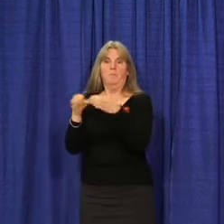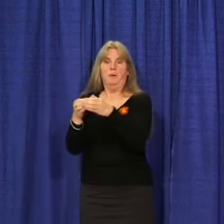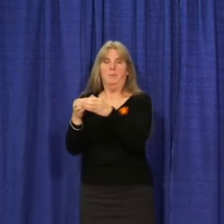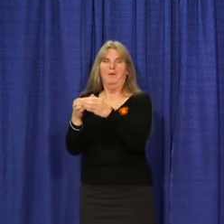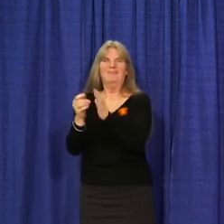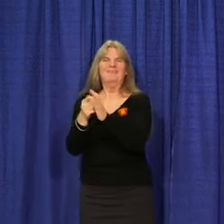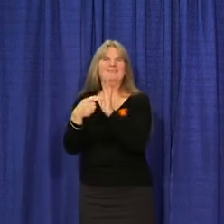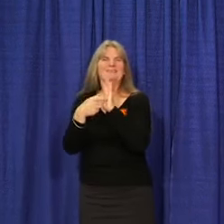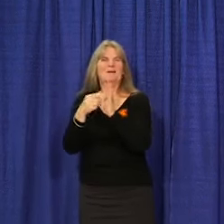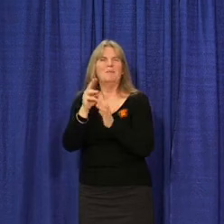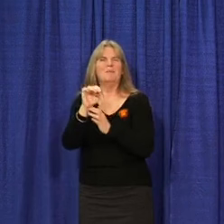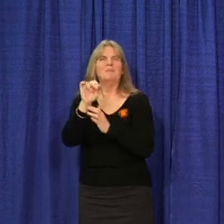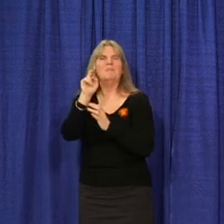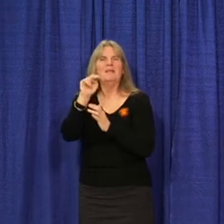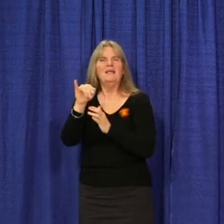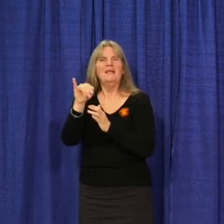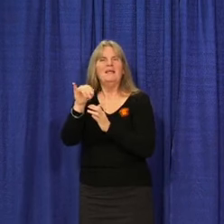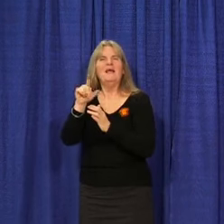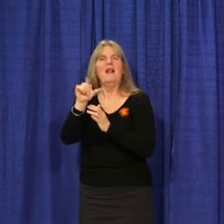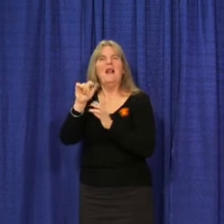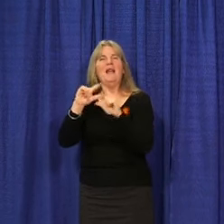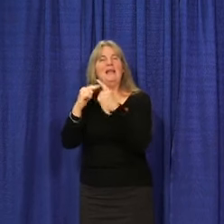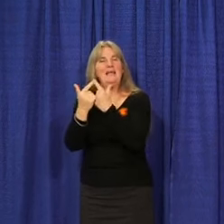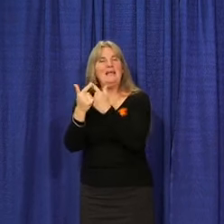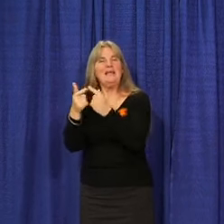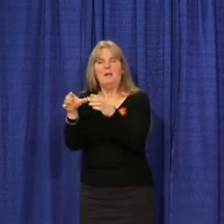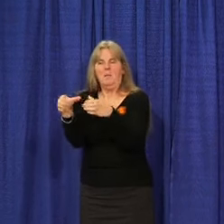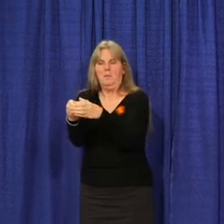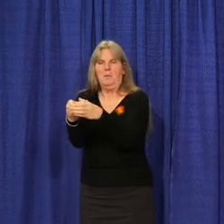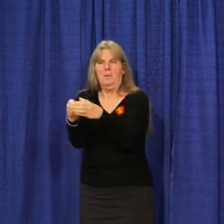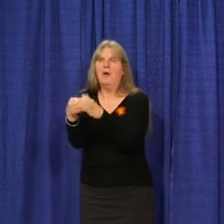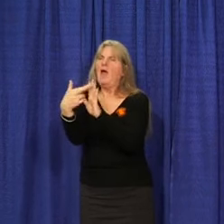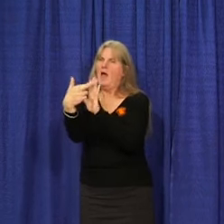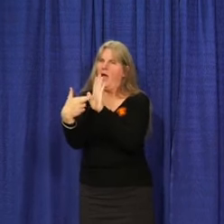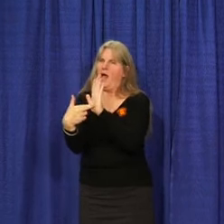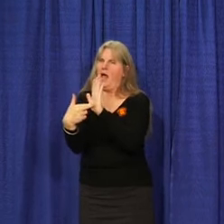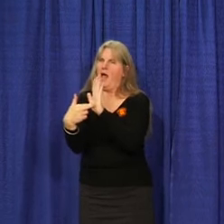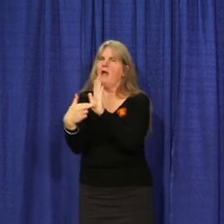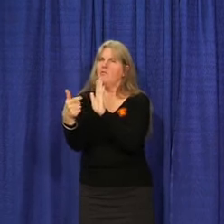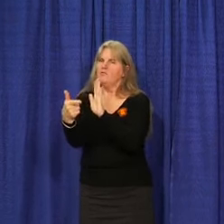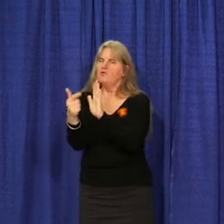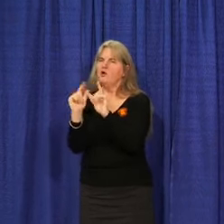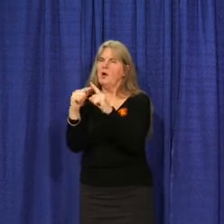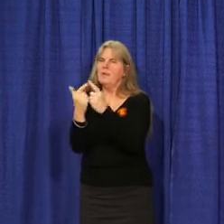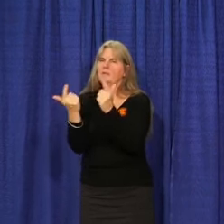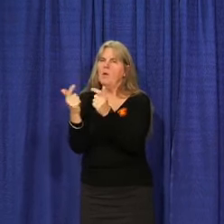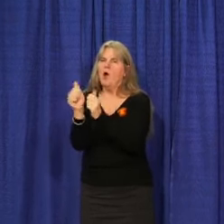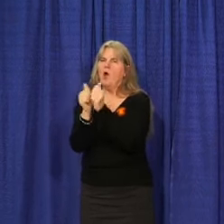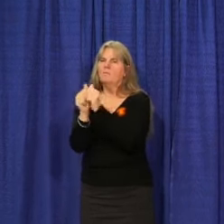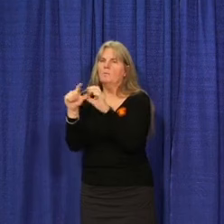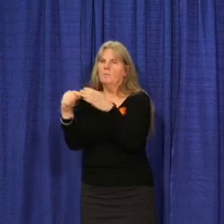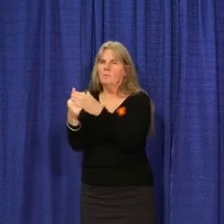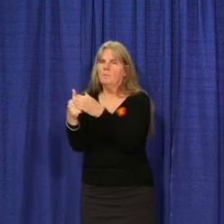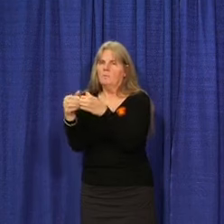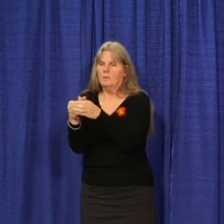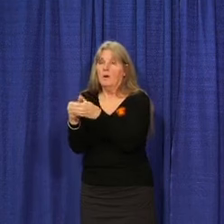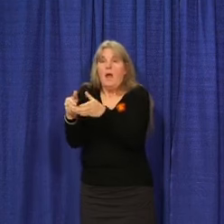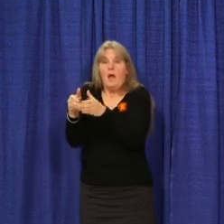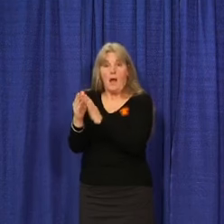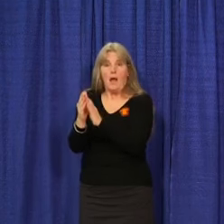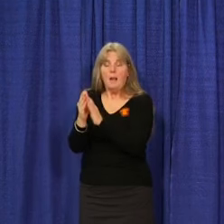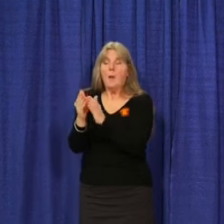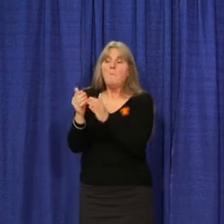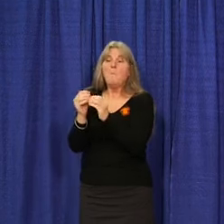the mini-league opportunity. So remember, though, that there are rules around mini-leagues, and although they allow